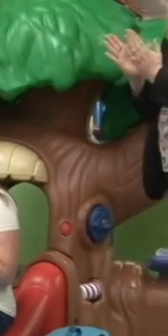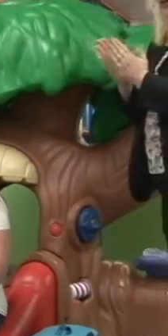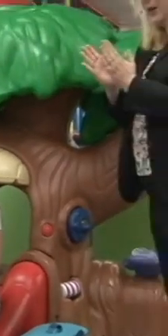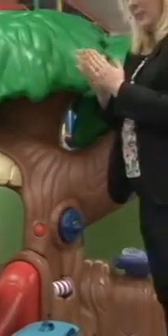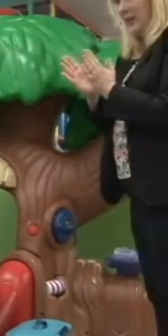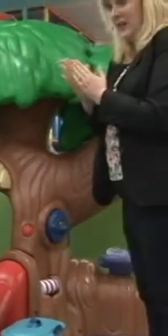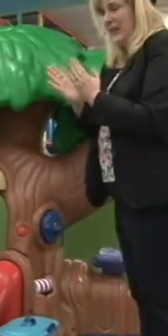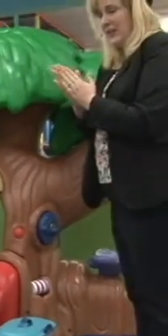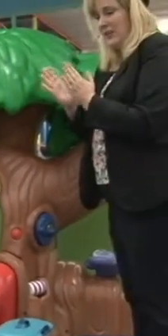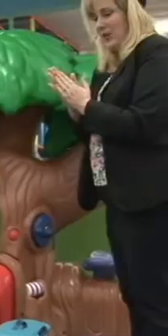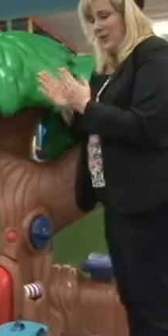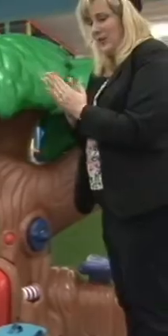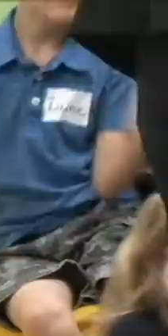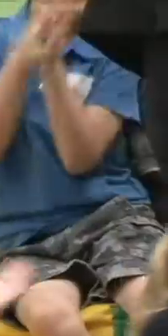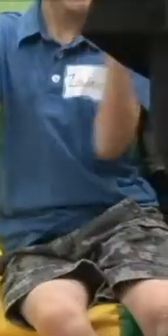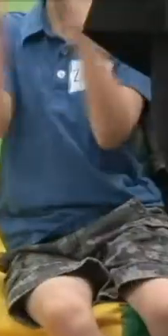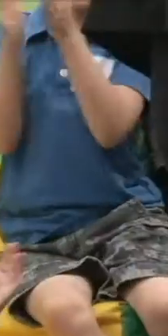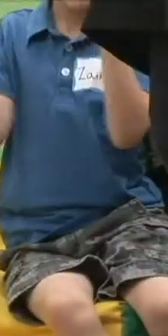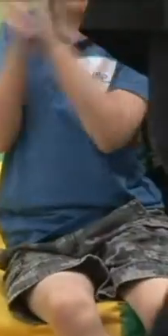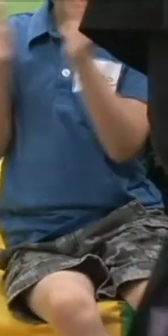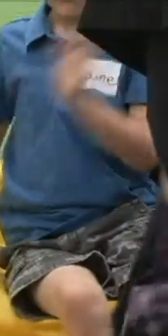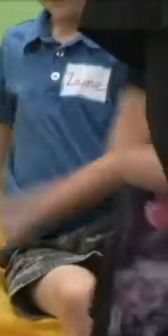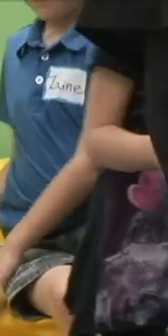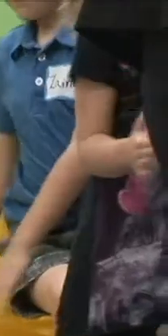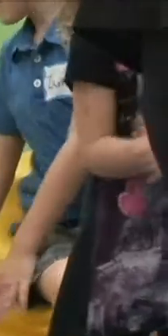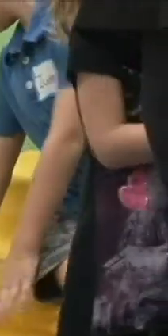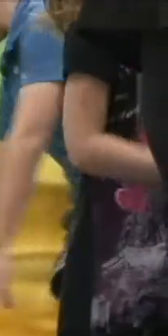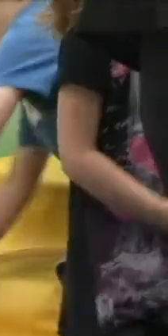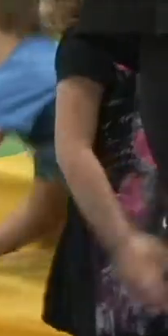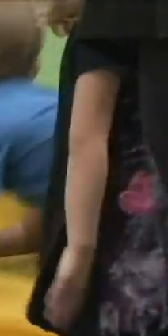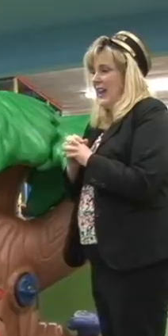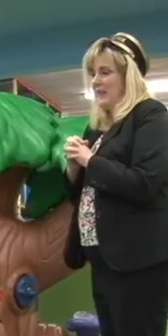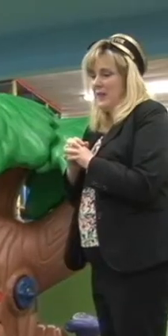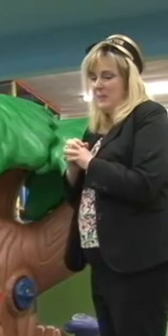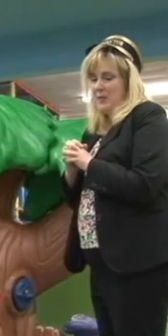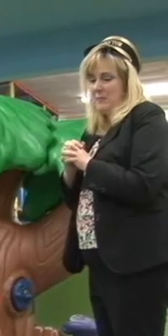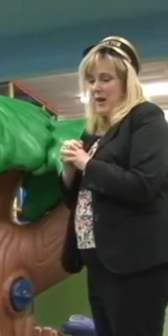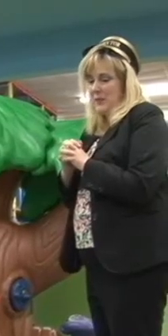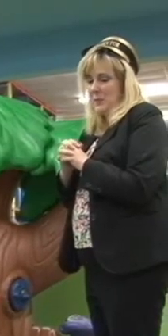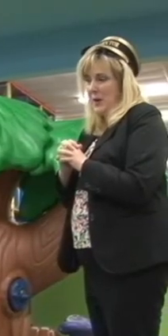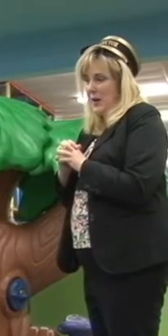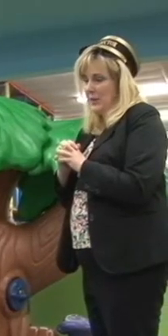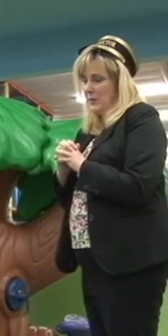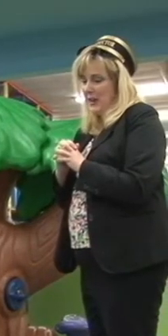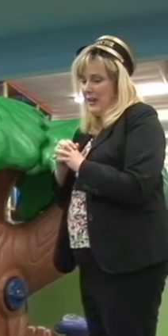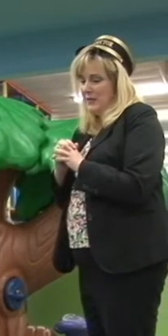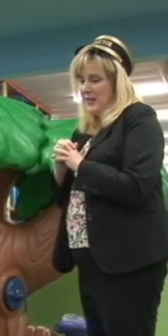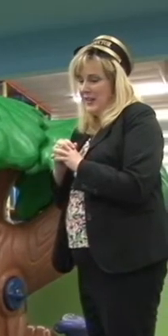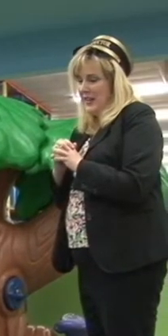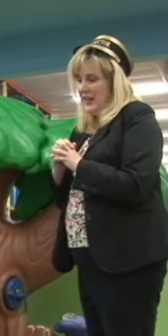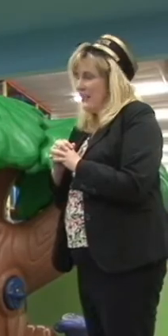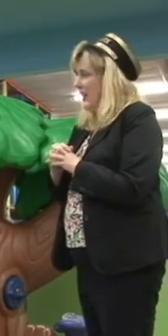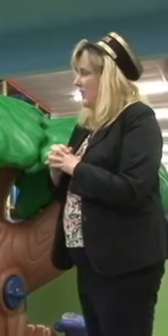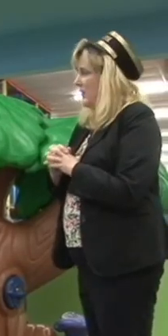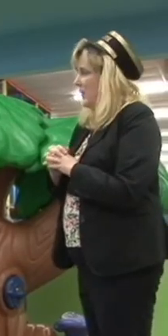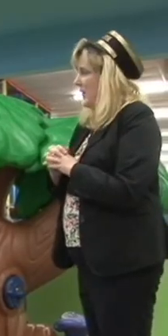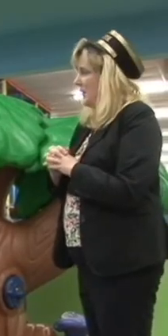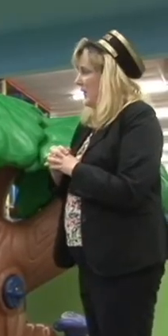for coming and showing us all that and teaching. This is Catherine with My Smart Hands with Catherine. Thank you so much for